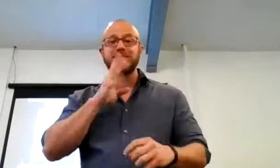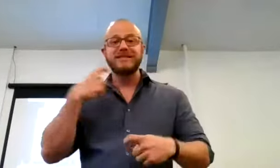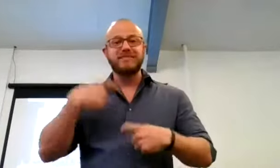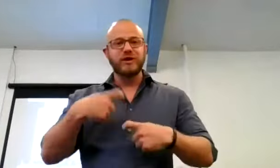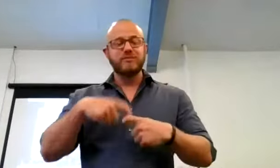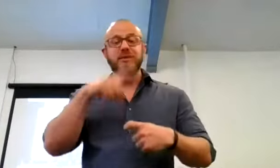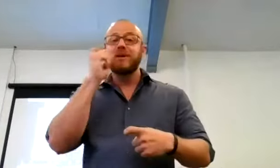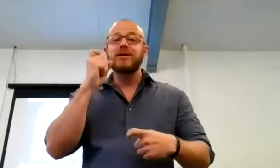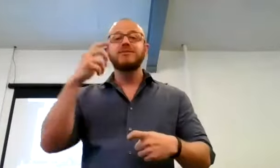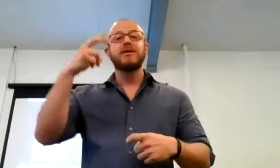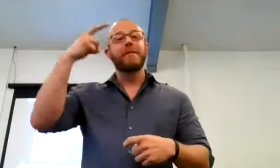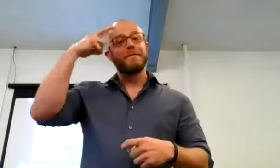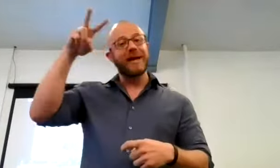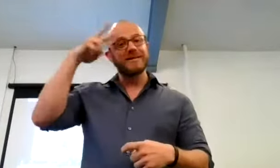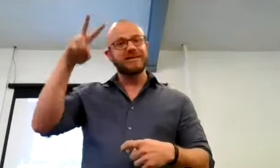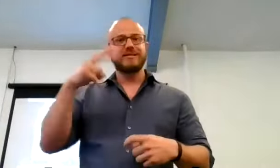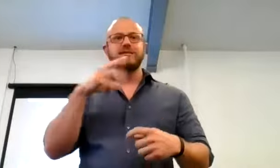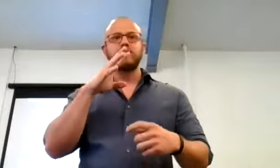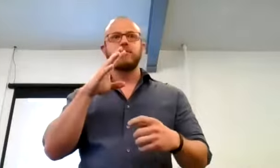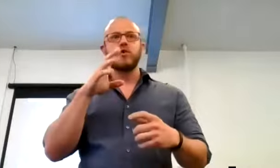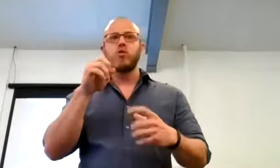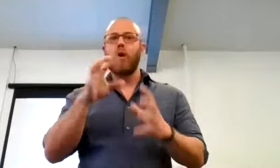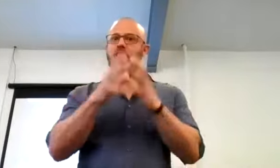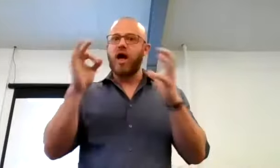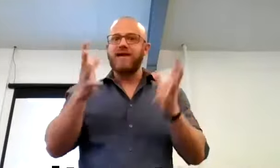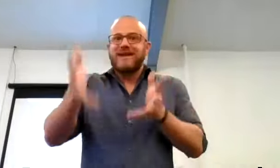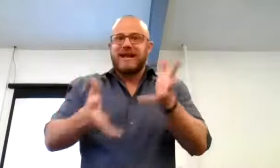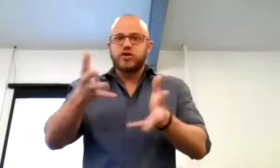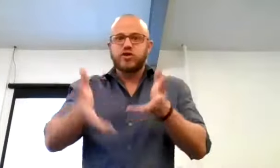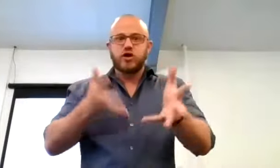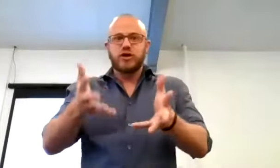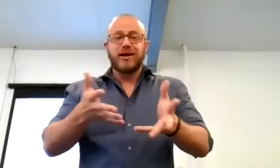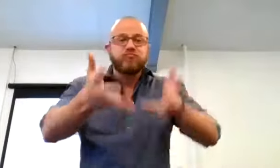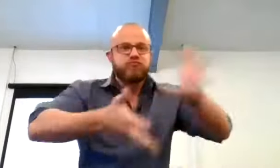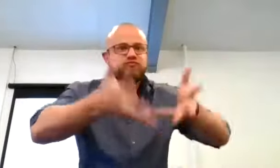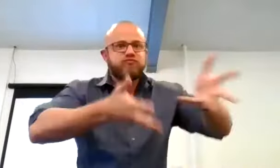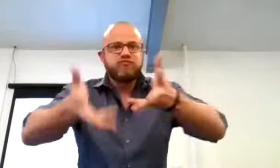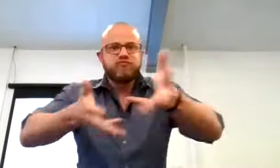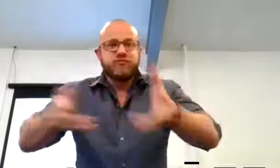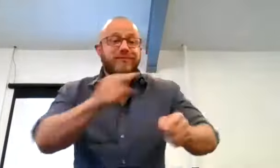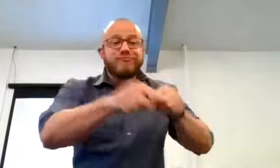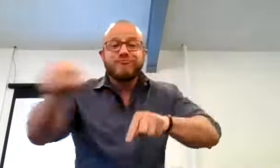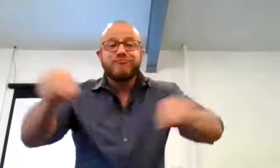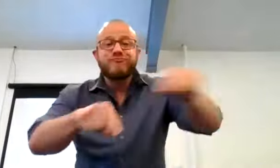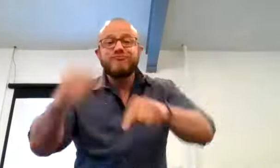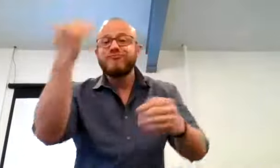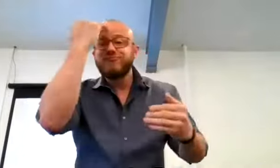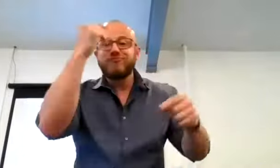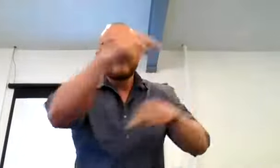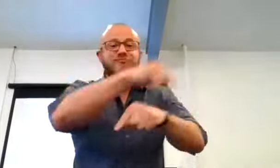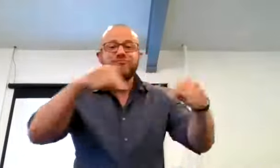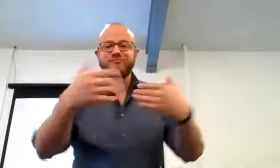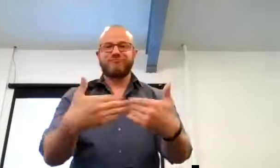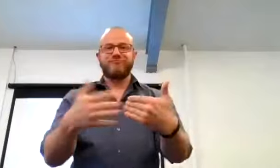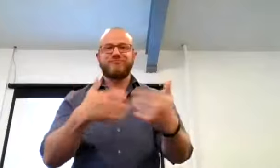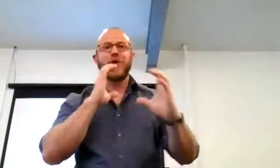me to just really just gesture with people when they're Spanish speaking people, because a lot of them use a lot of gestures into their, language, pointing